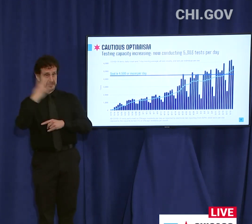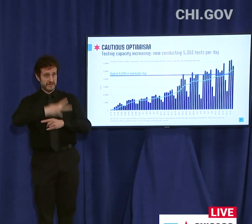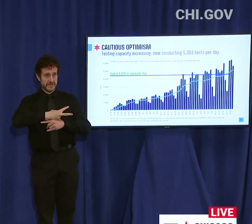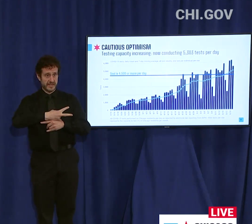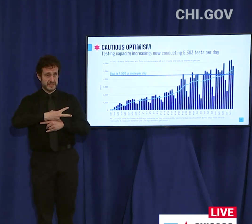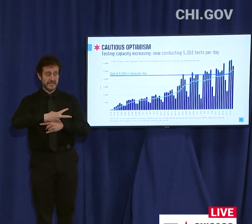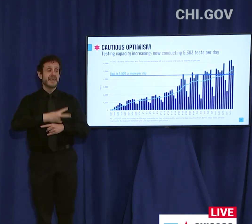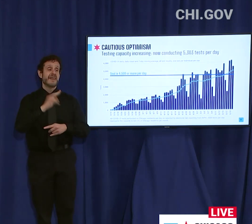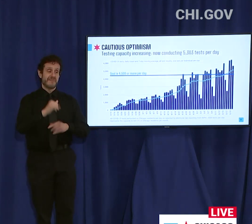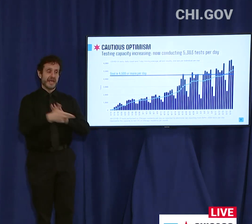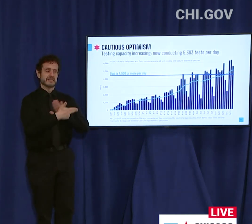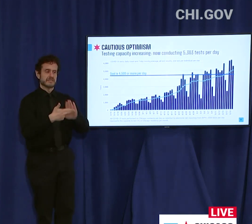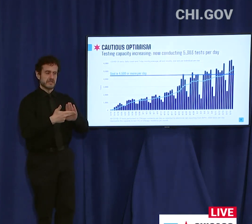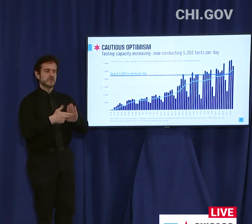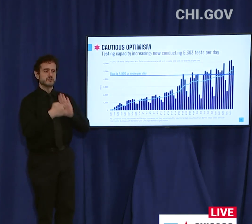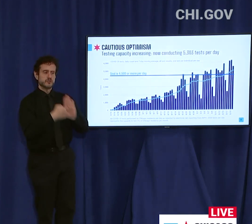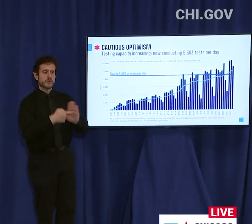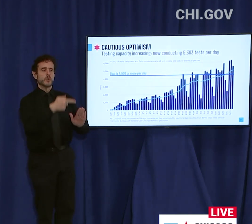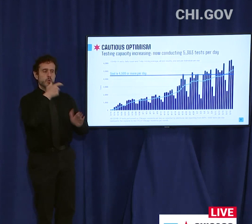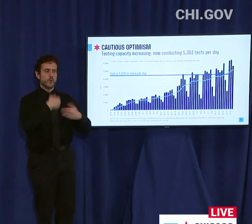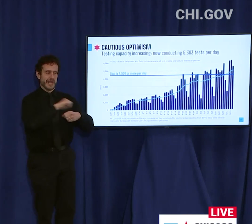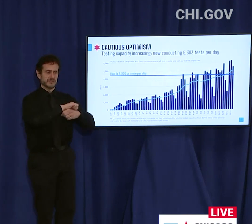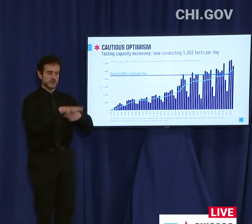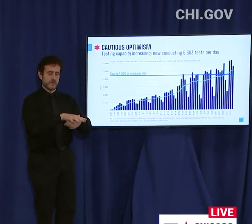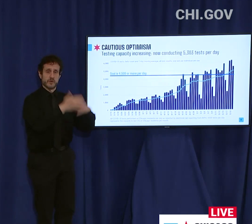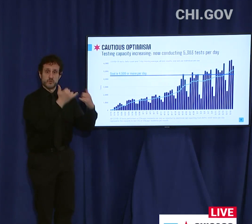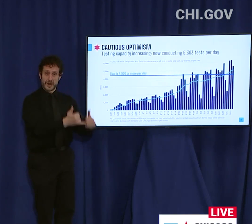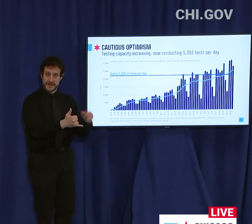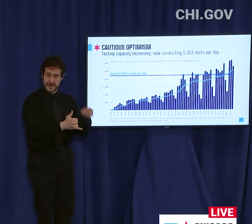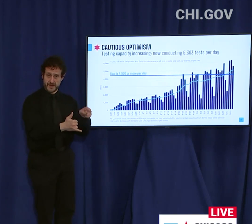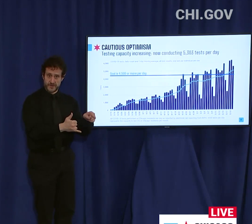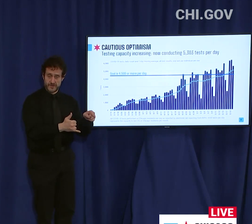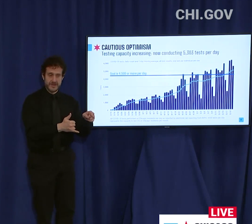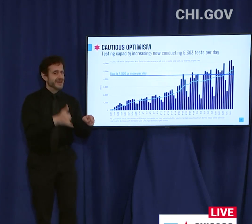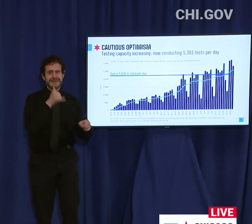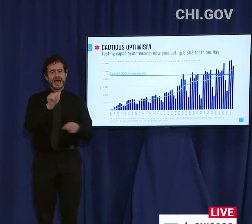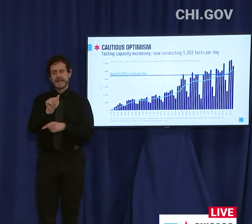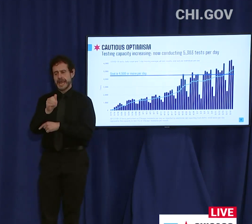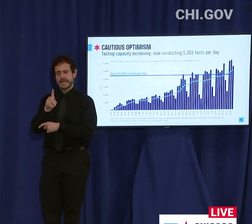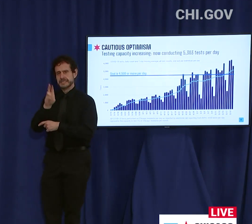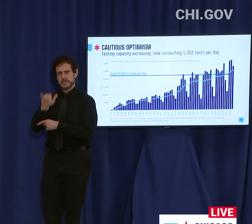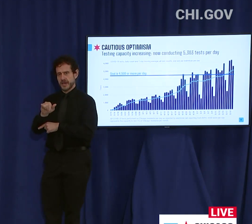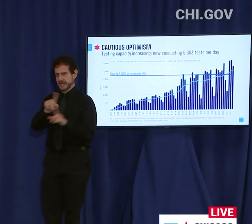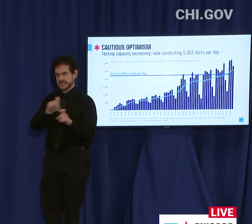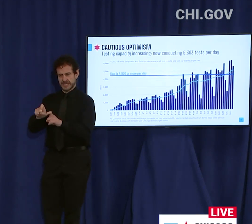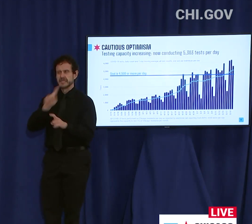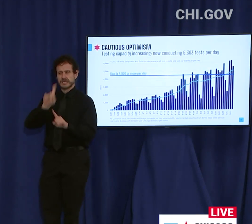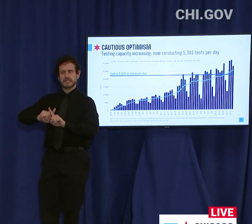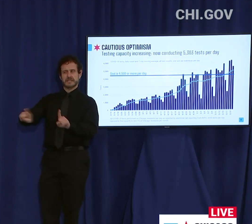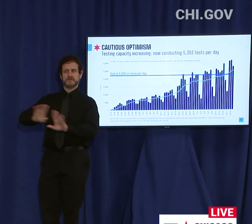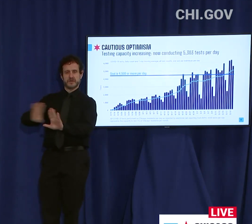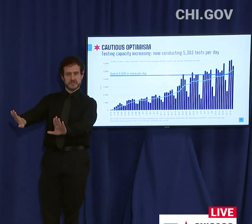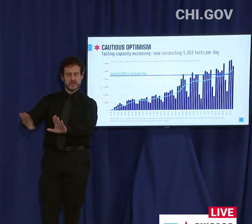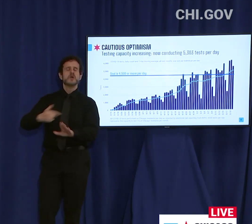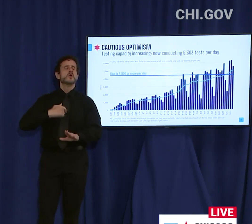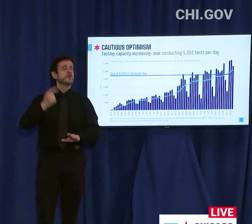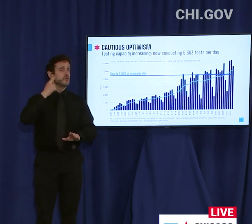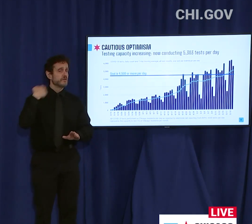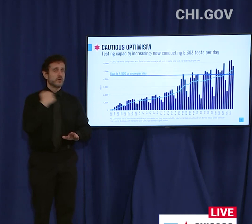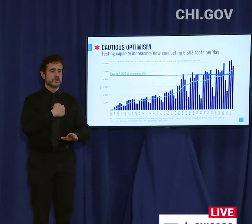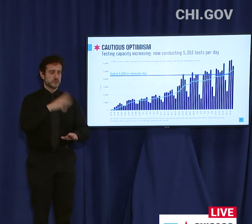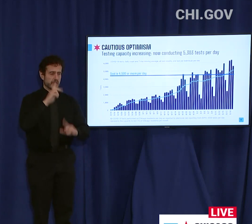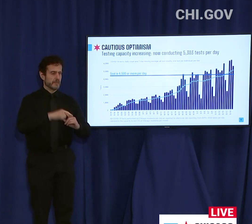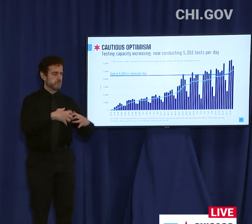tests. That is diagnostic tests, one test per Chicagoan, and that's been, you've heard us talking about additional testing sites